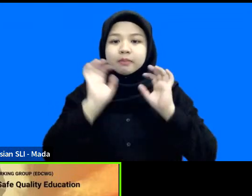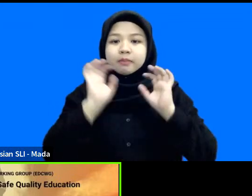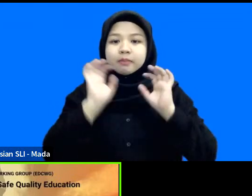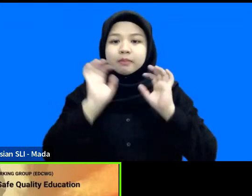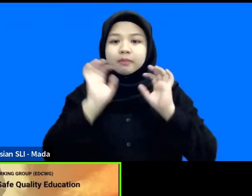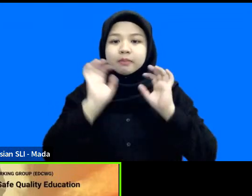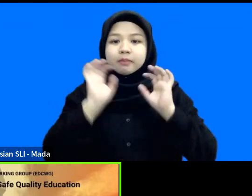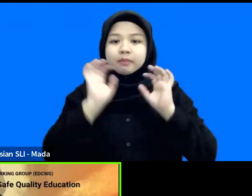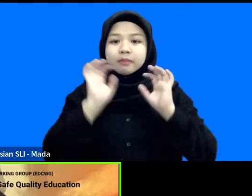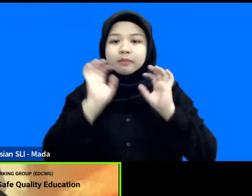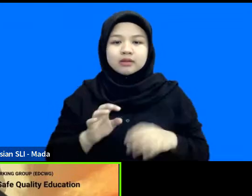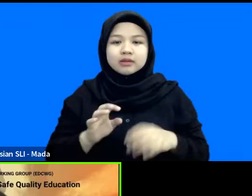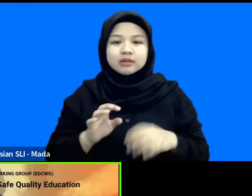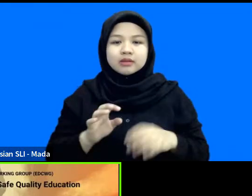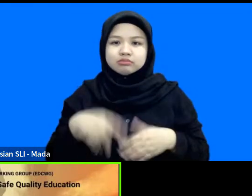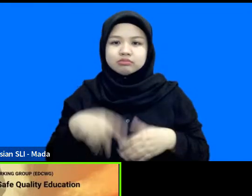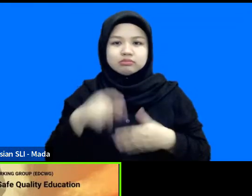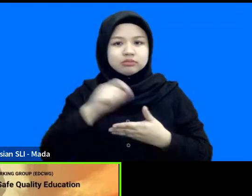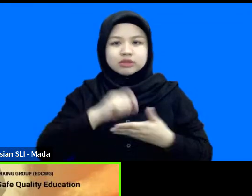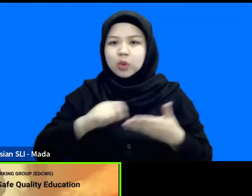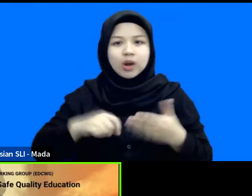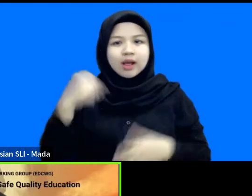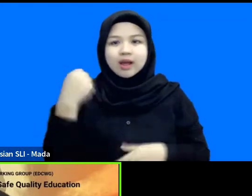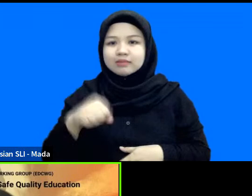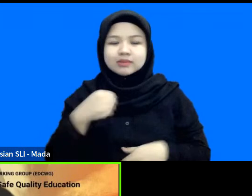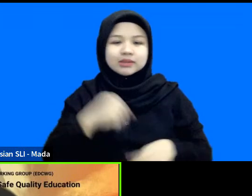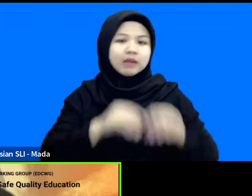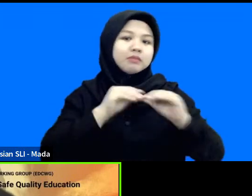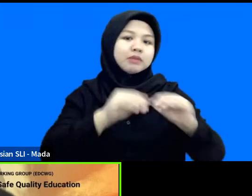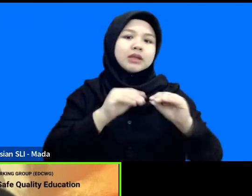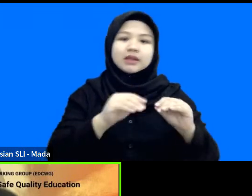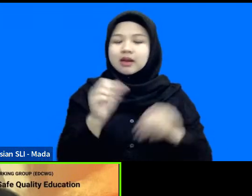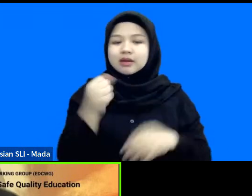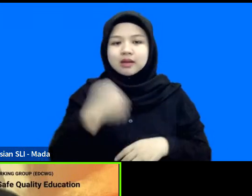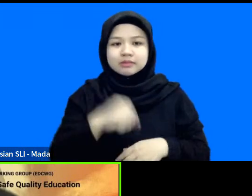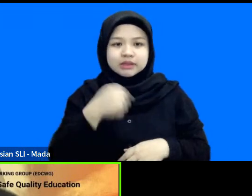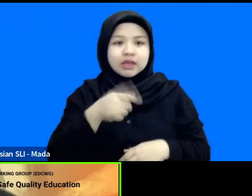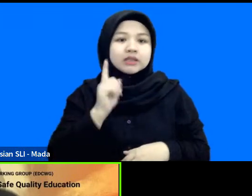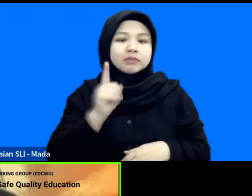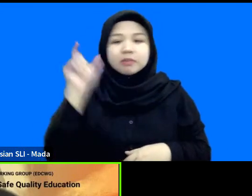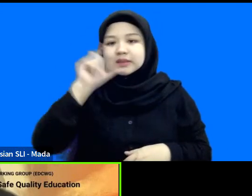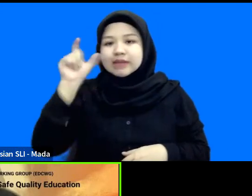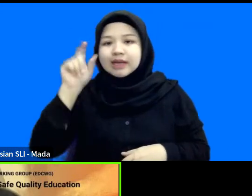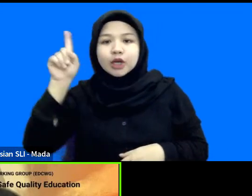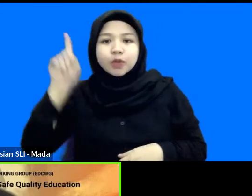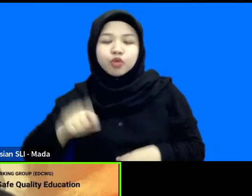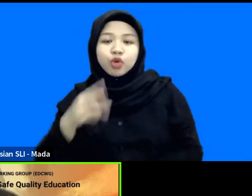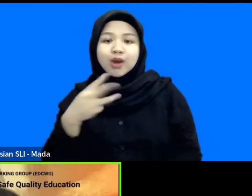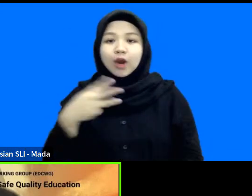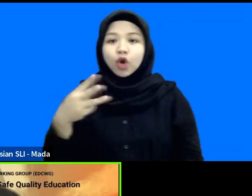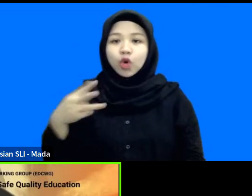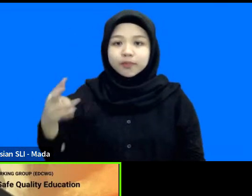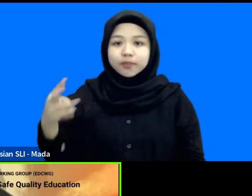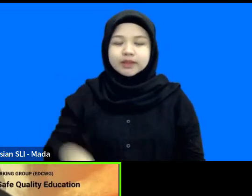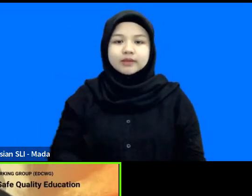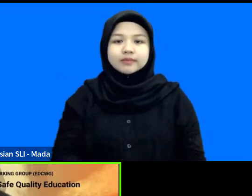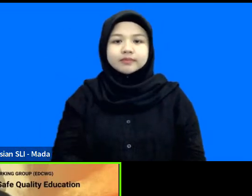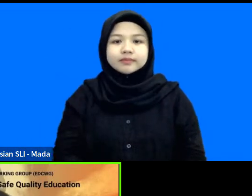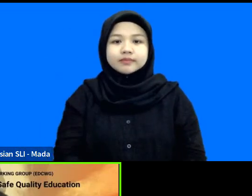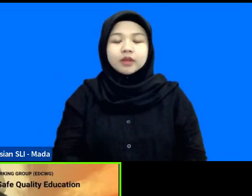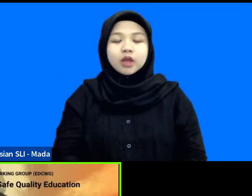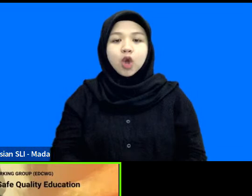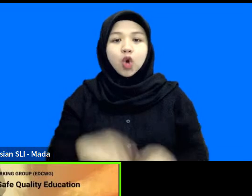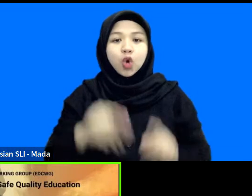particularly girls from the poorest households. And she also expressed how G20 leaders should put marginalized children, particularly